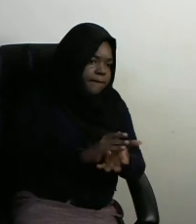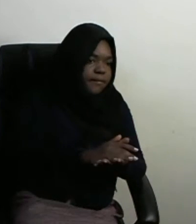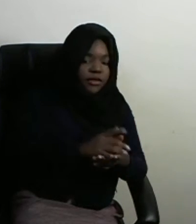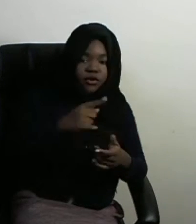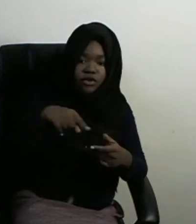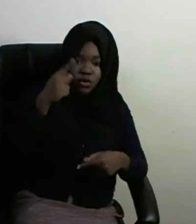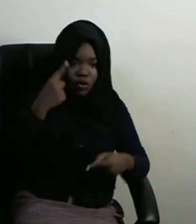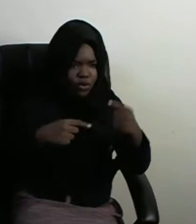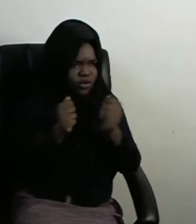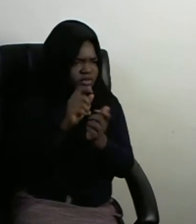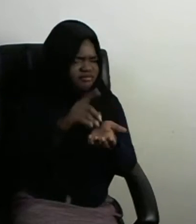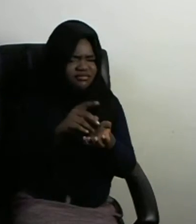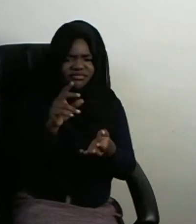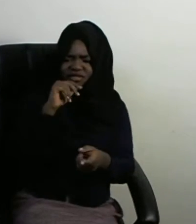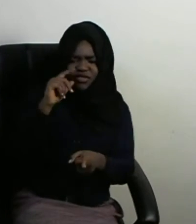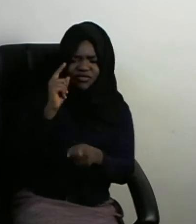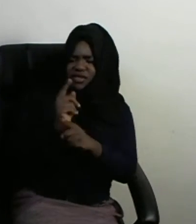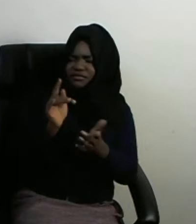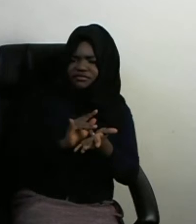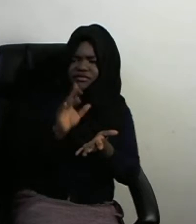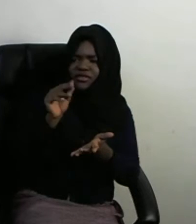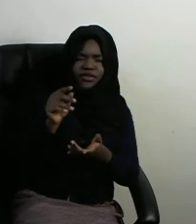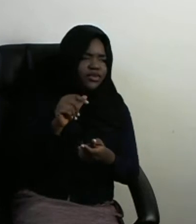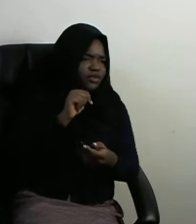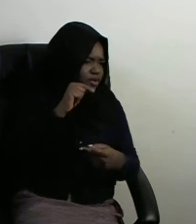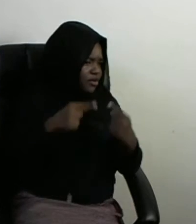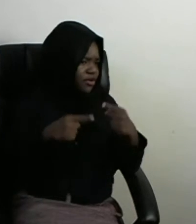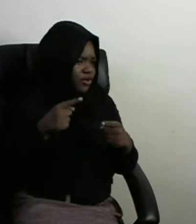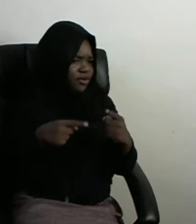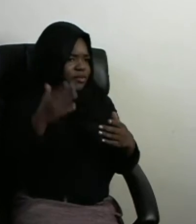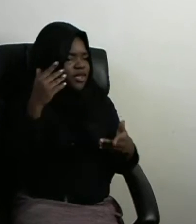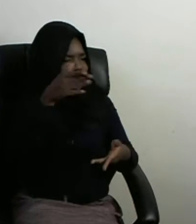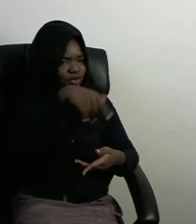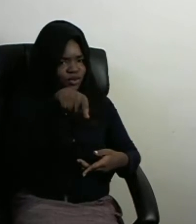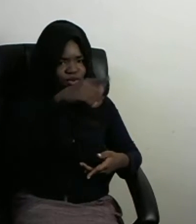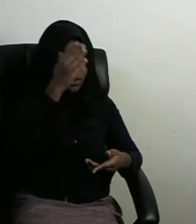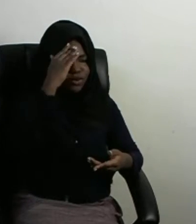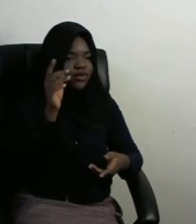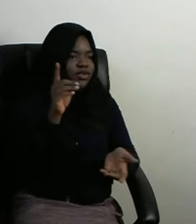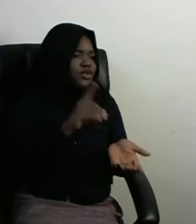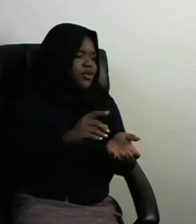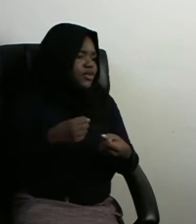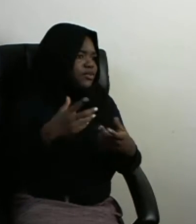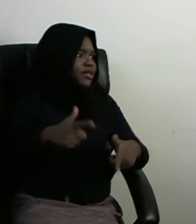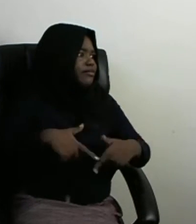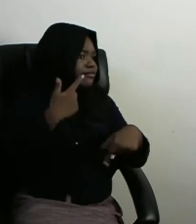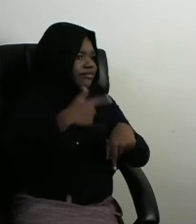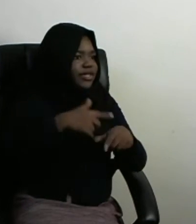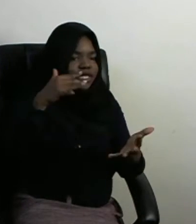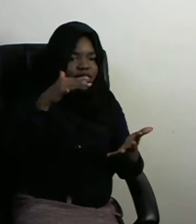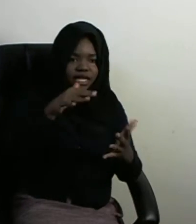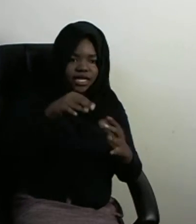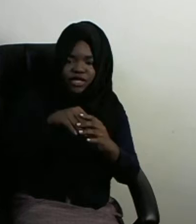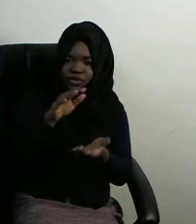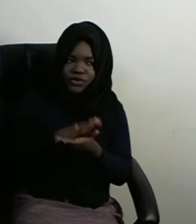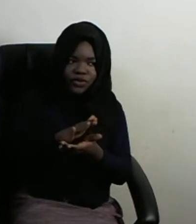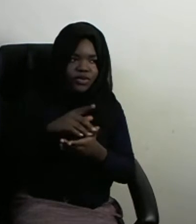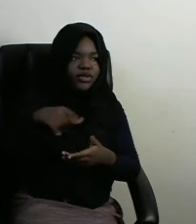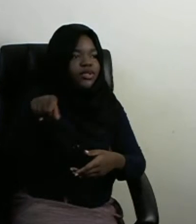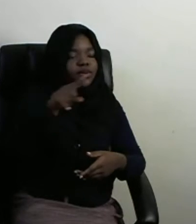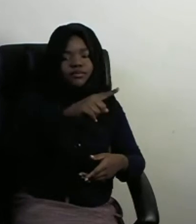Do you argue with him? No, you don't. Why? Because the doctor spent his life studying. So